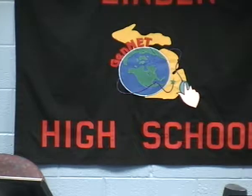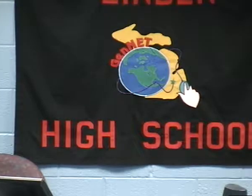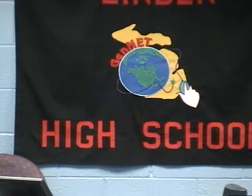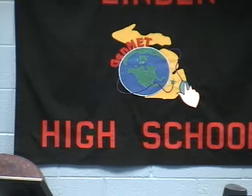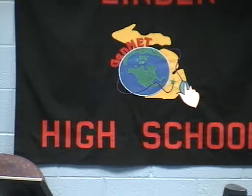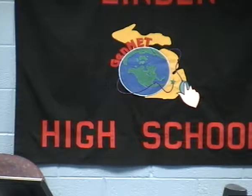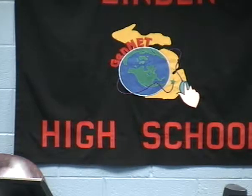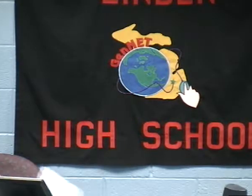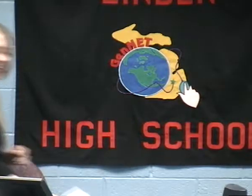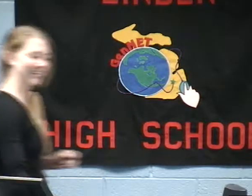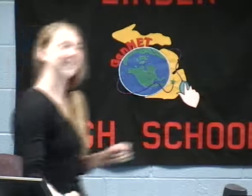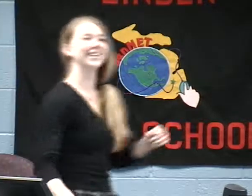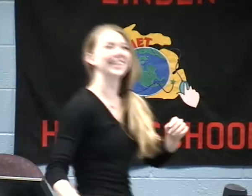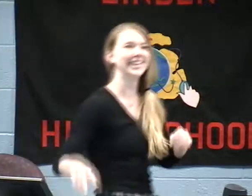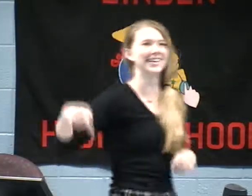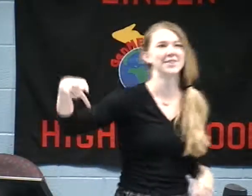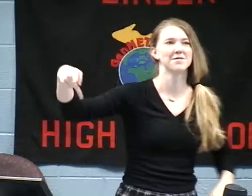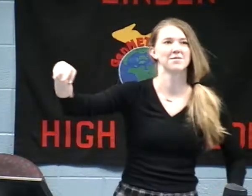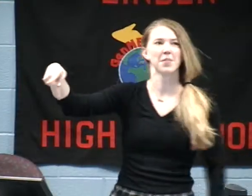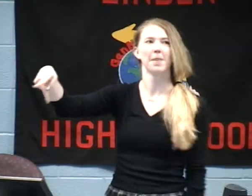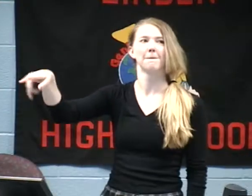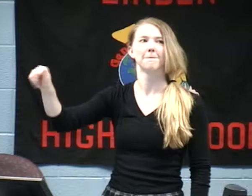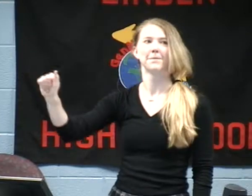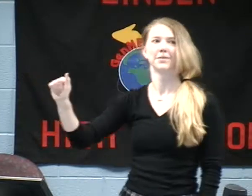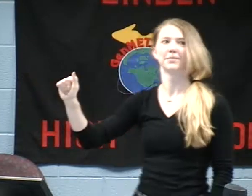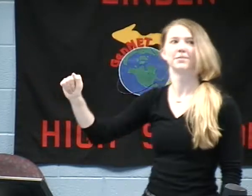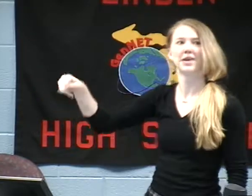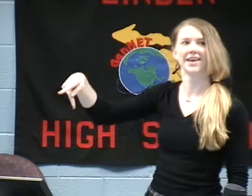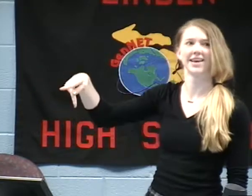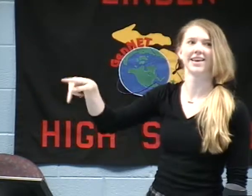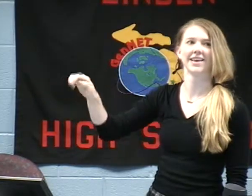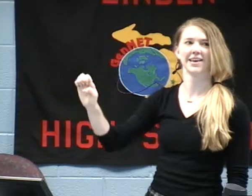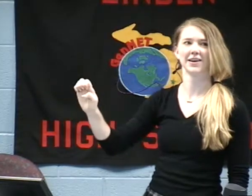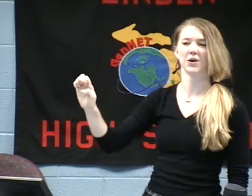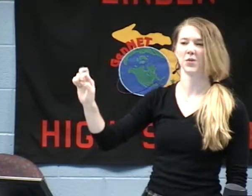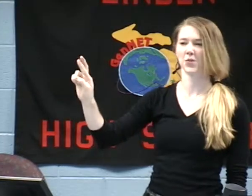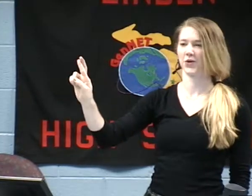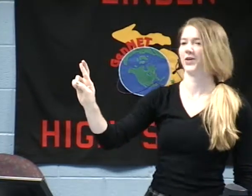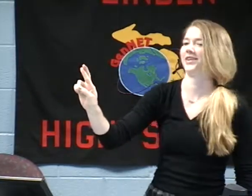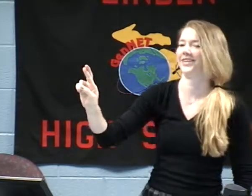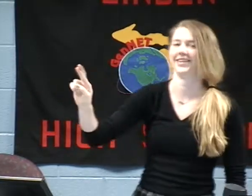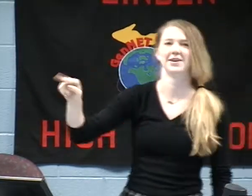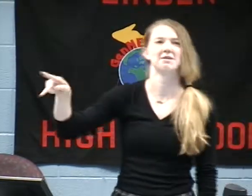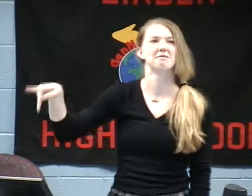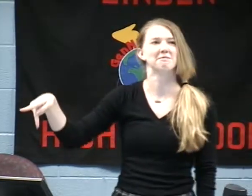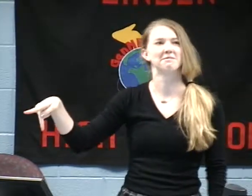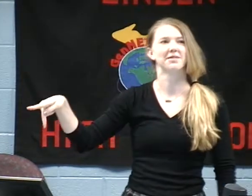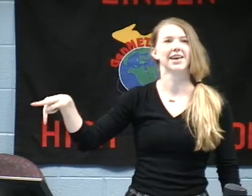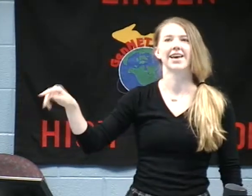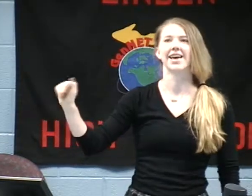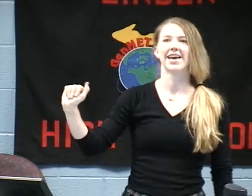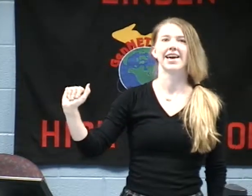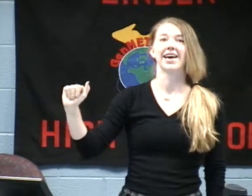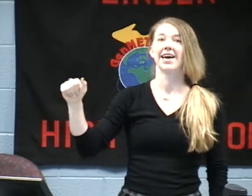that you. Well, I thought maybe they just didn't know what it was and you were supposed to be signing and then we answered. So.